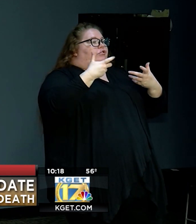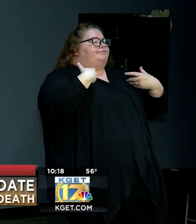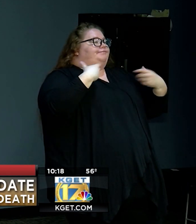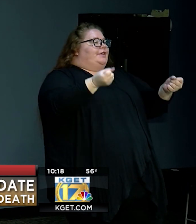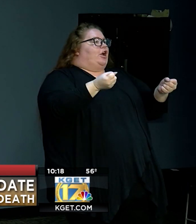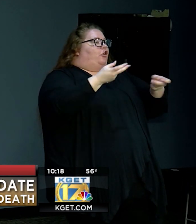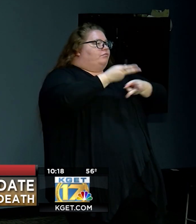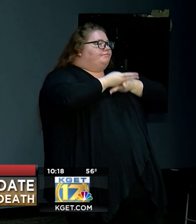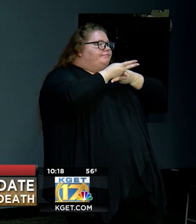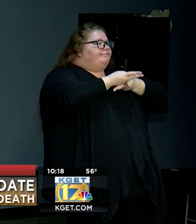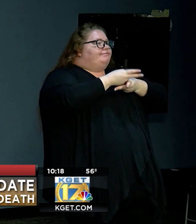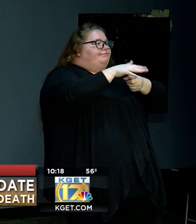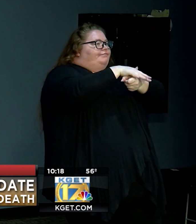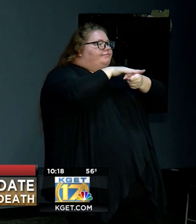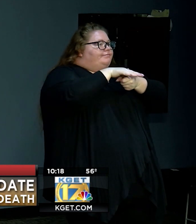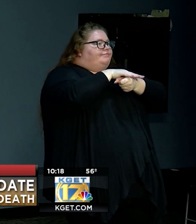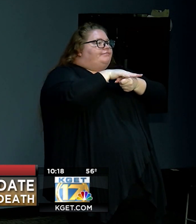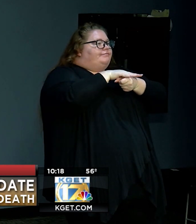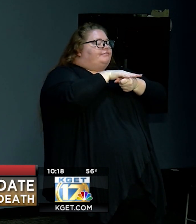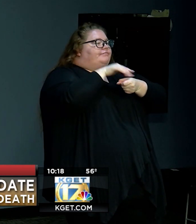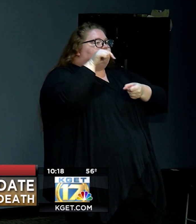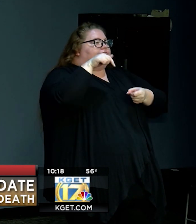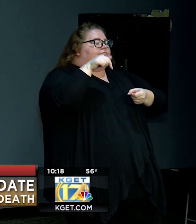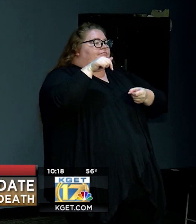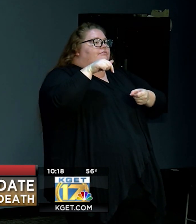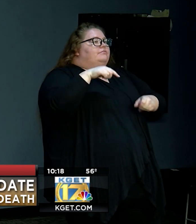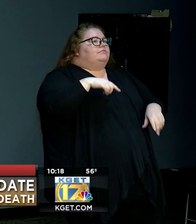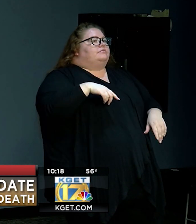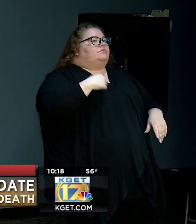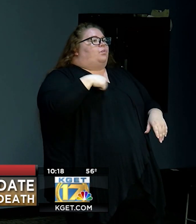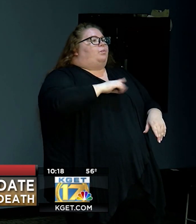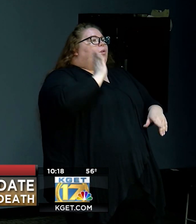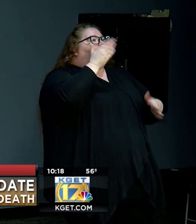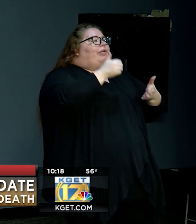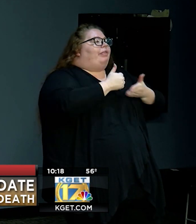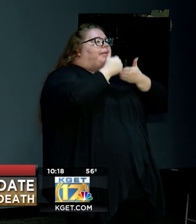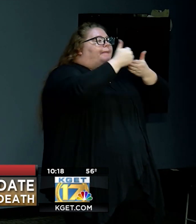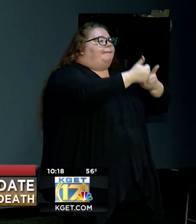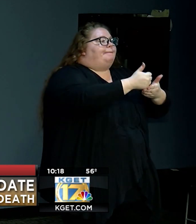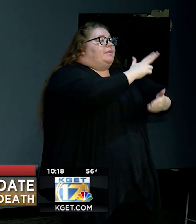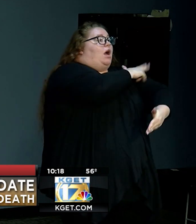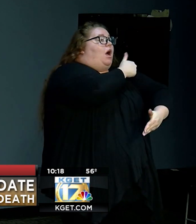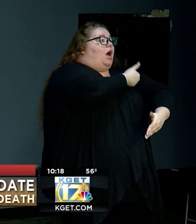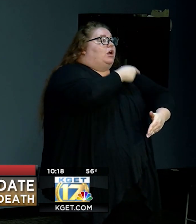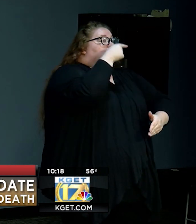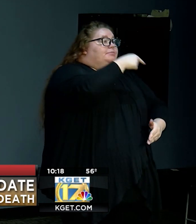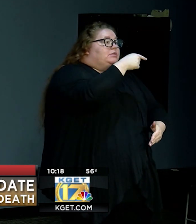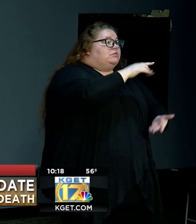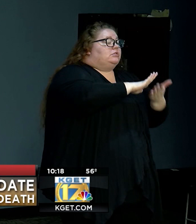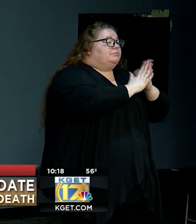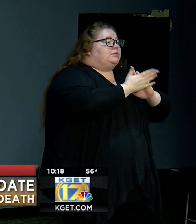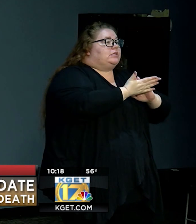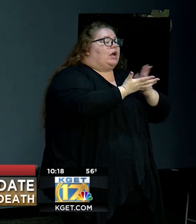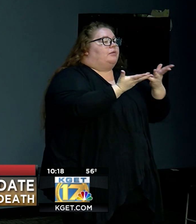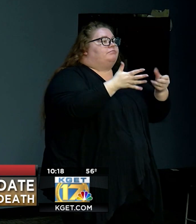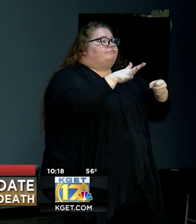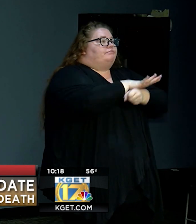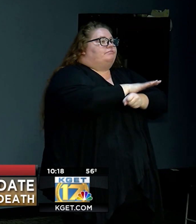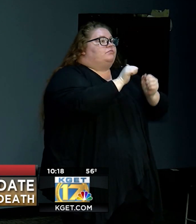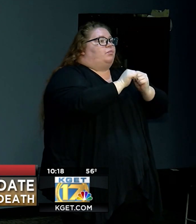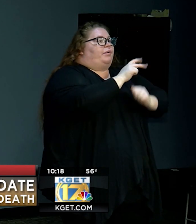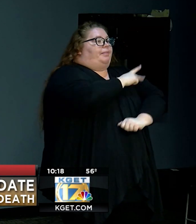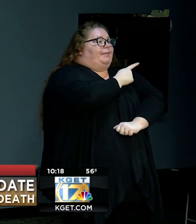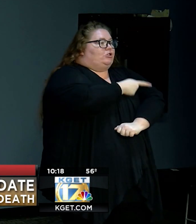that's used in state government to help hospitals that may become inundated with patients